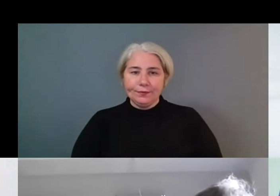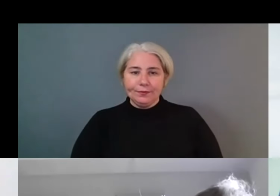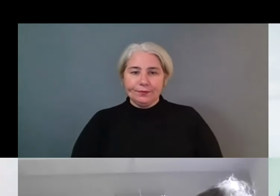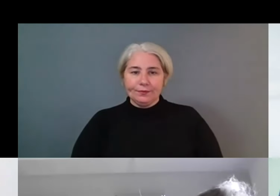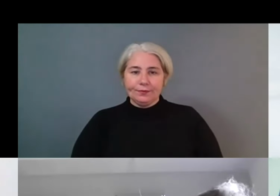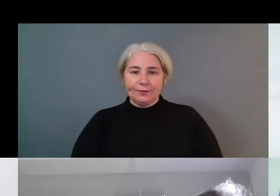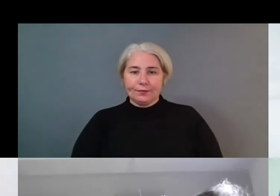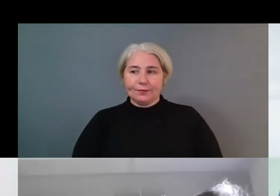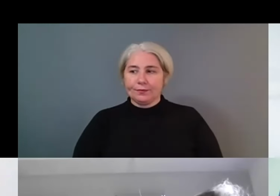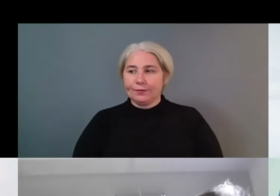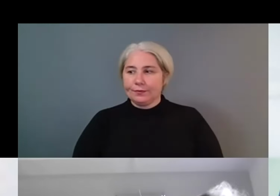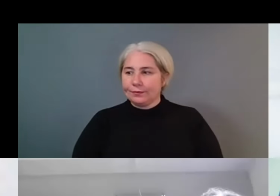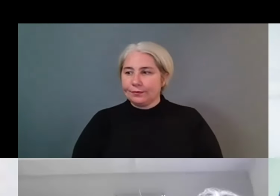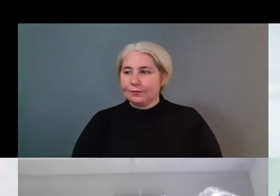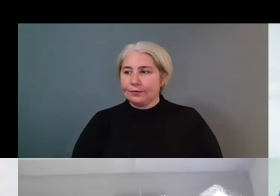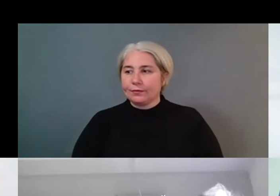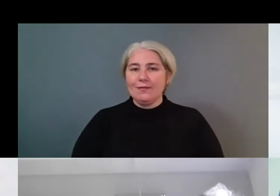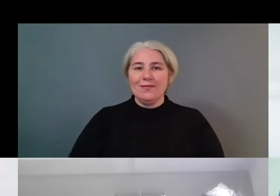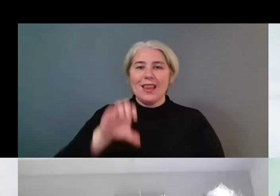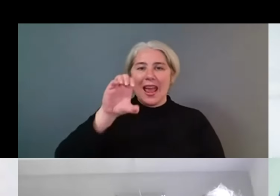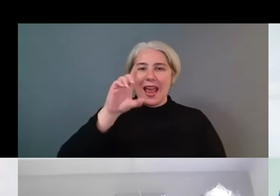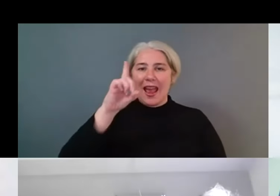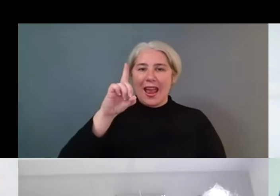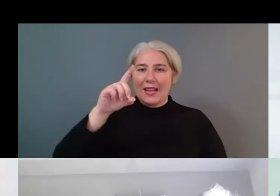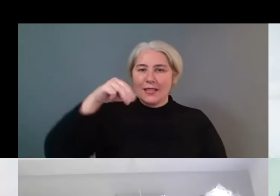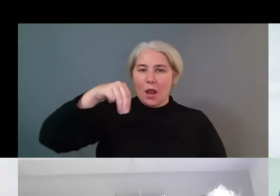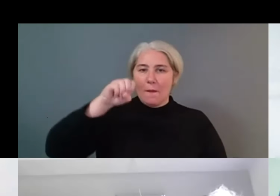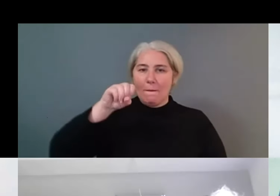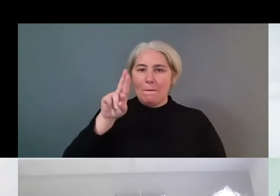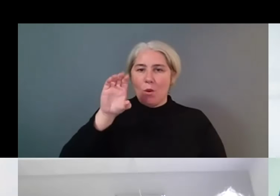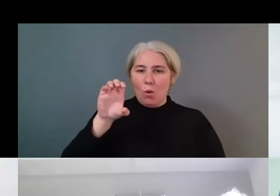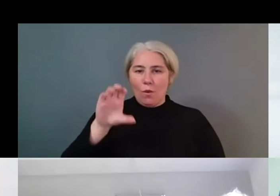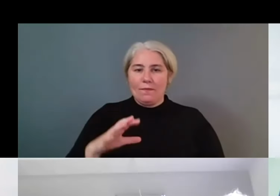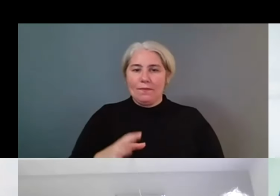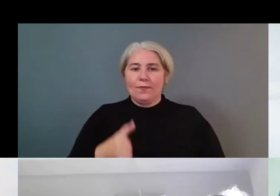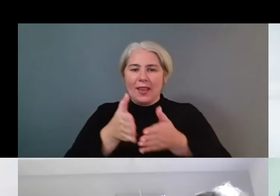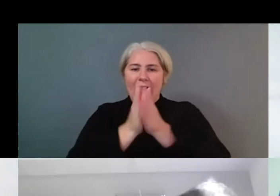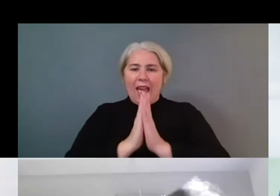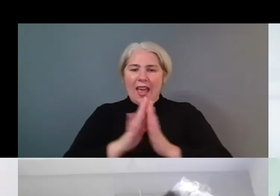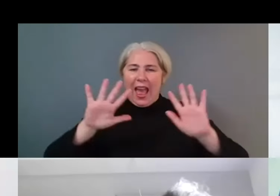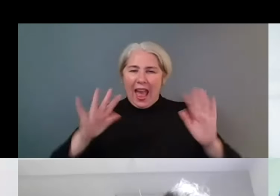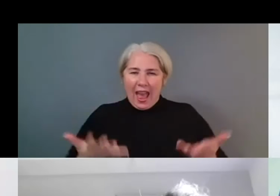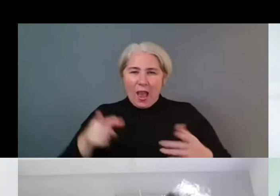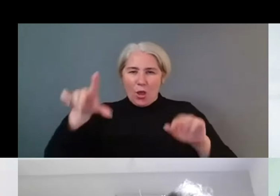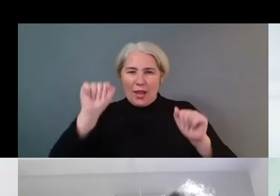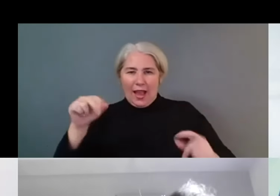in viewpoints about the interpretations of the CRPD provisions when preparing a